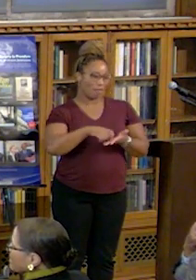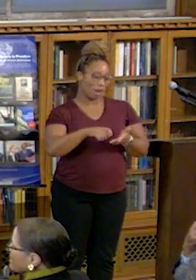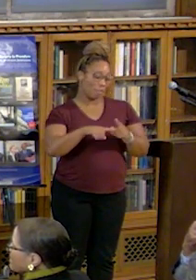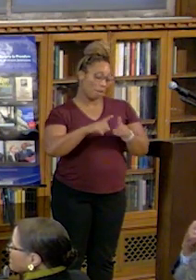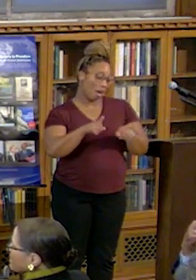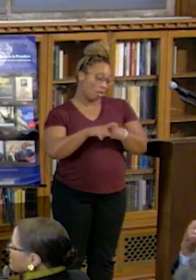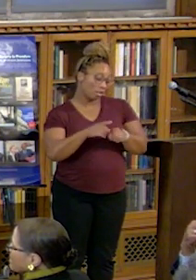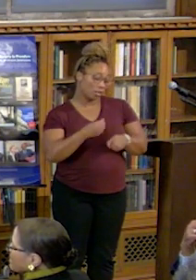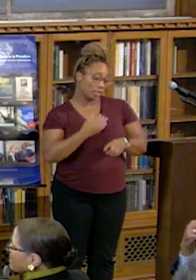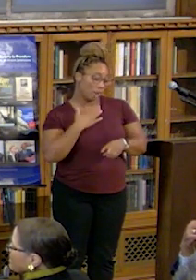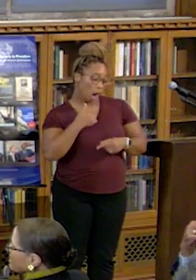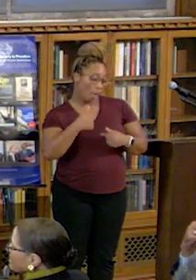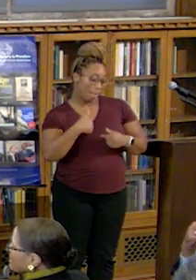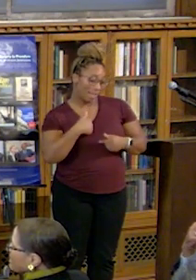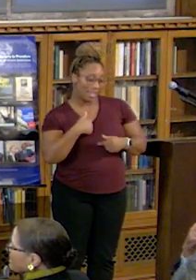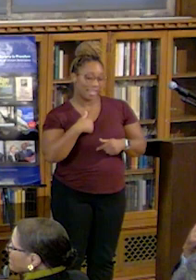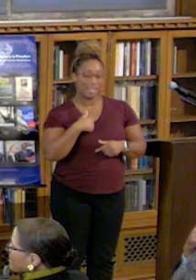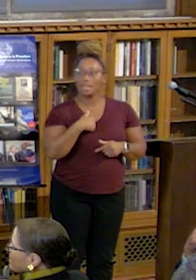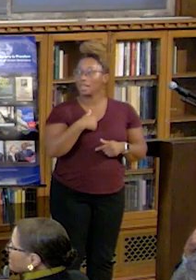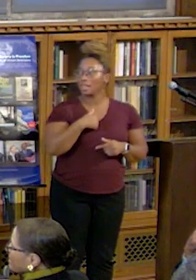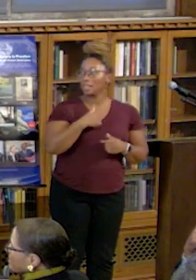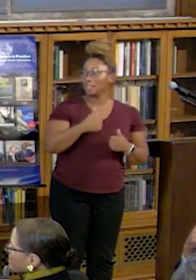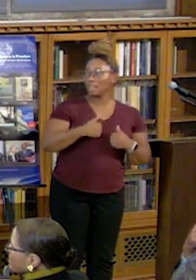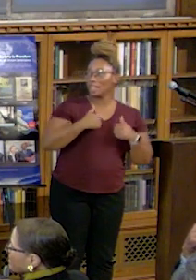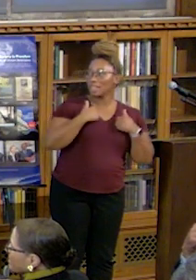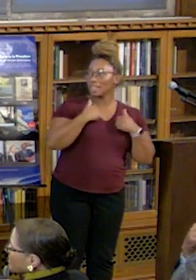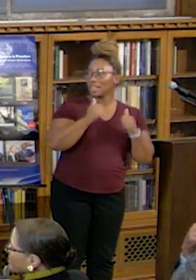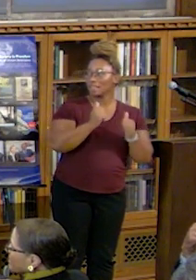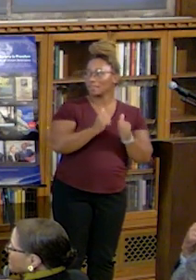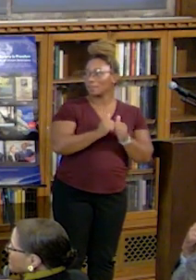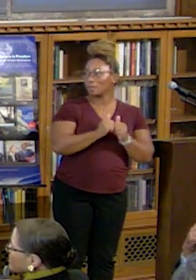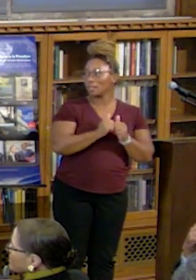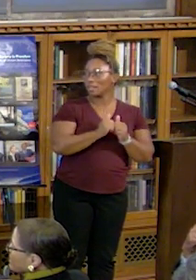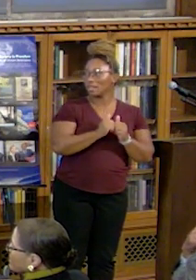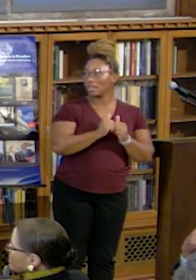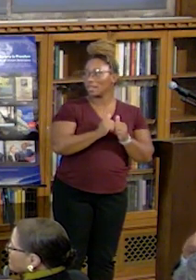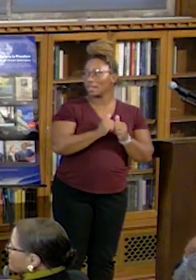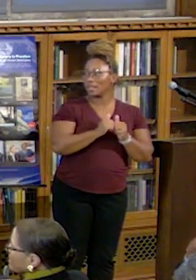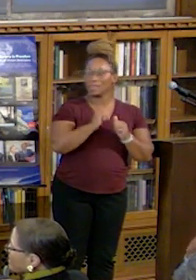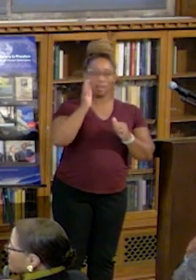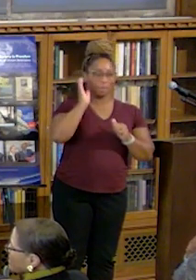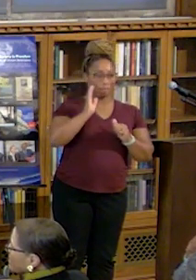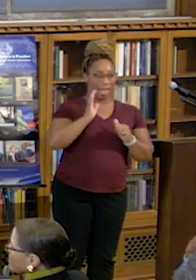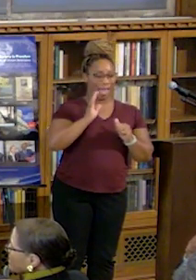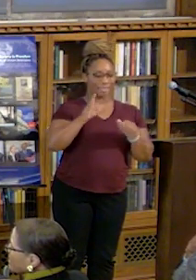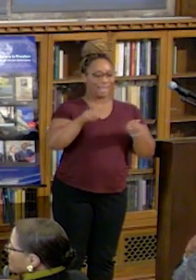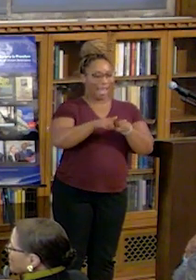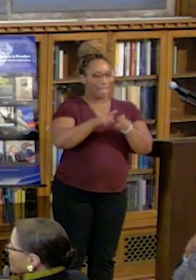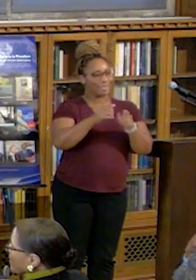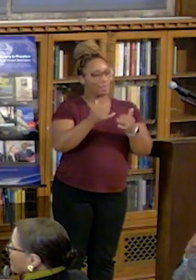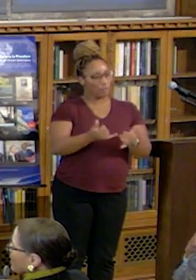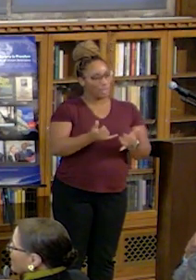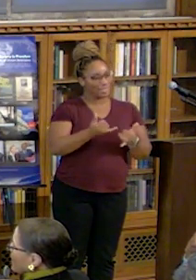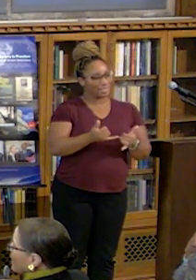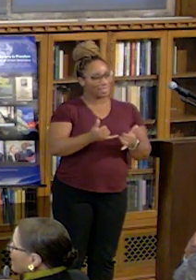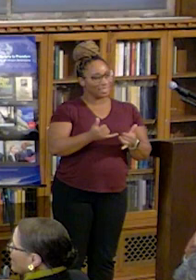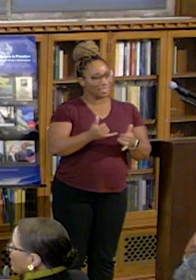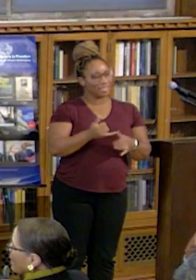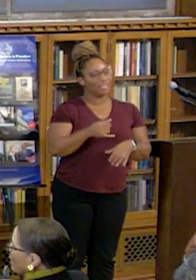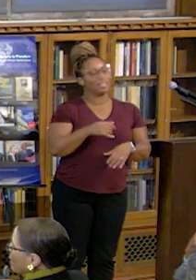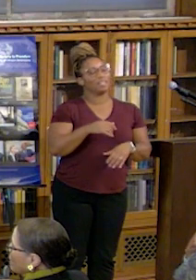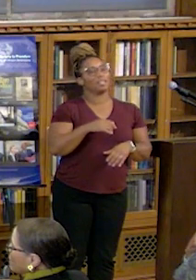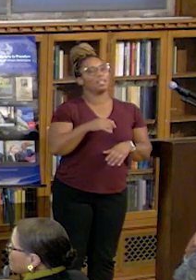but also inspired me to sort of live with the past as present right and so